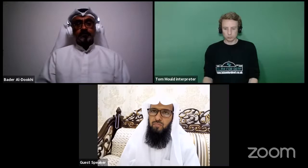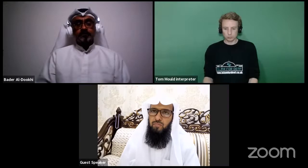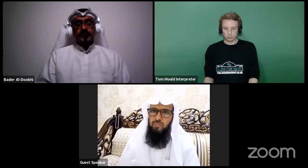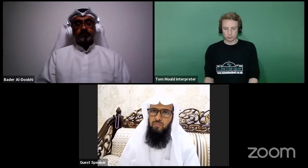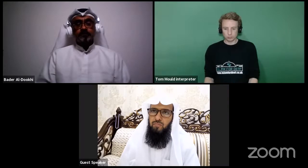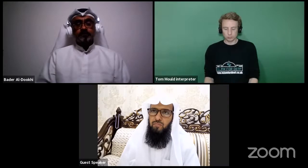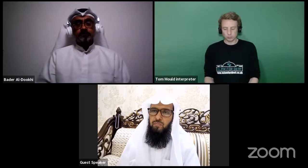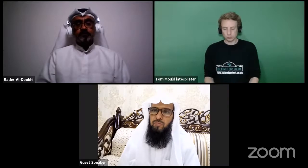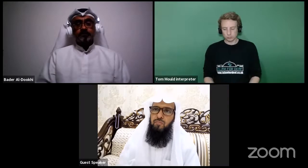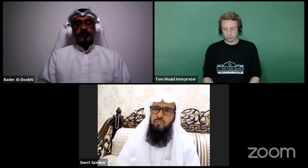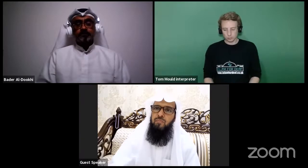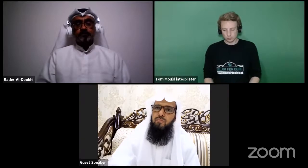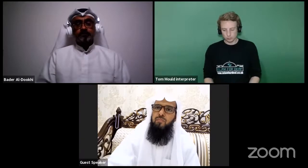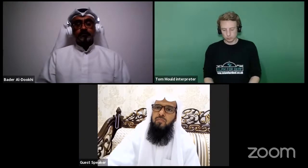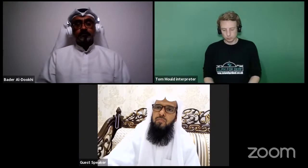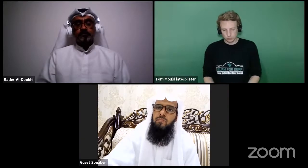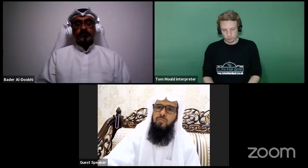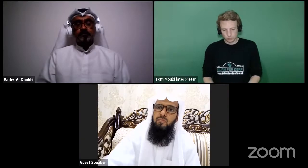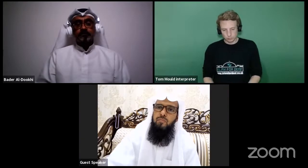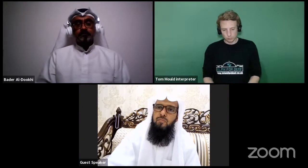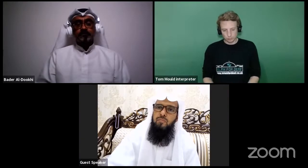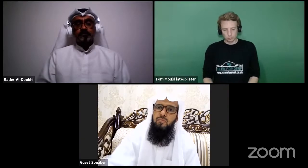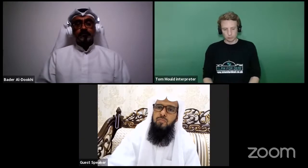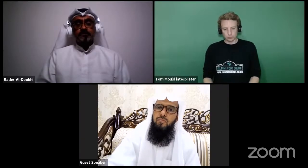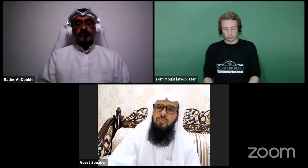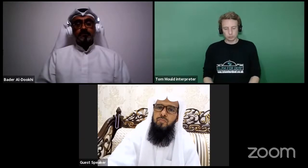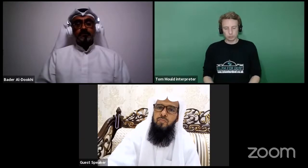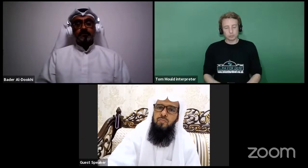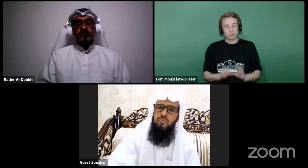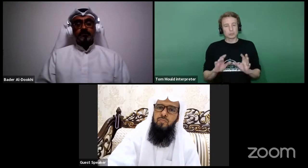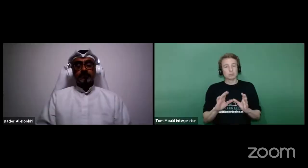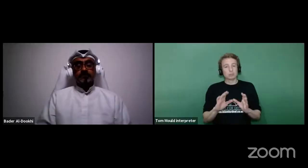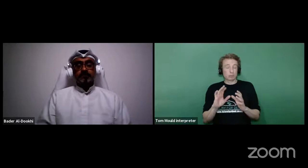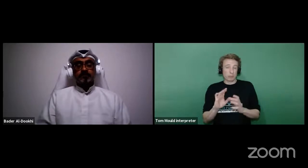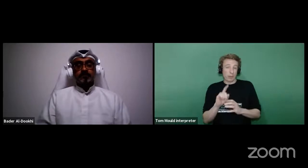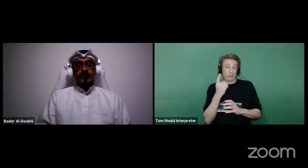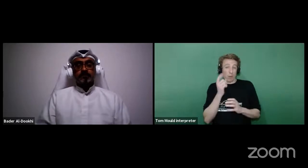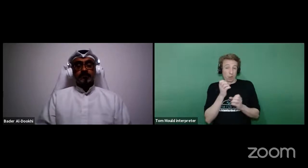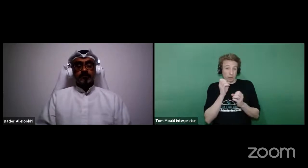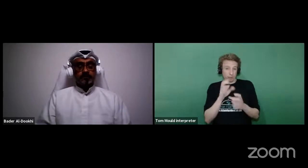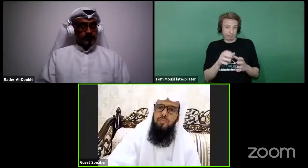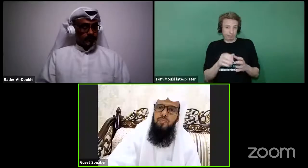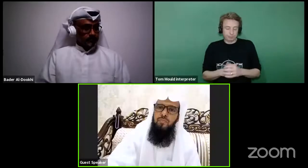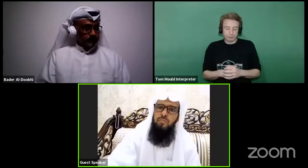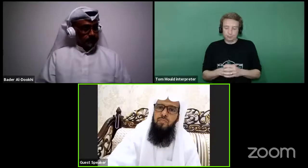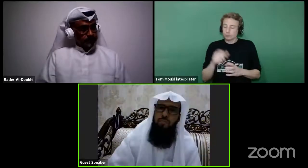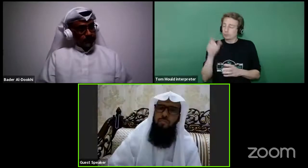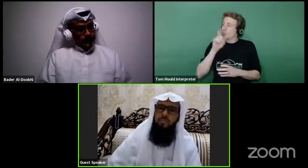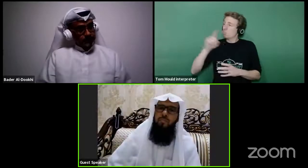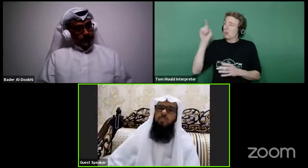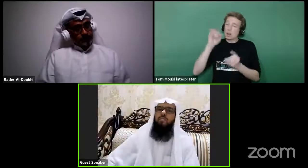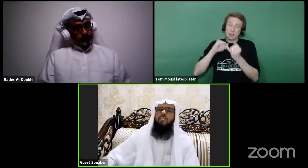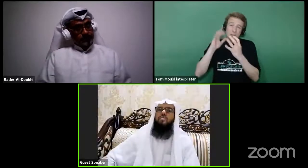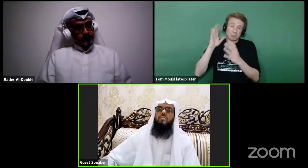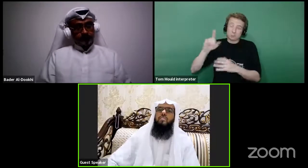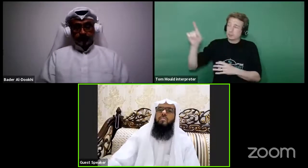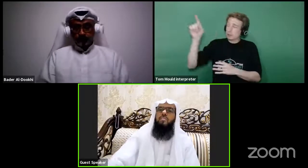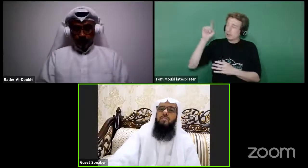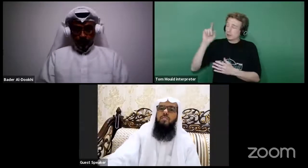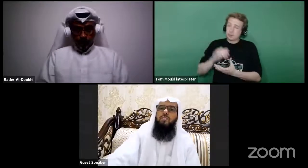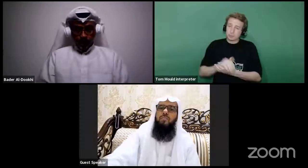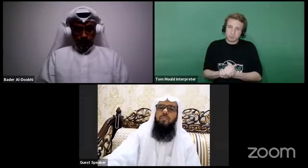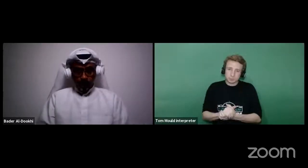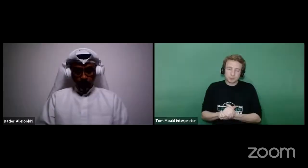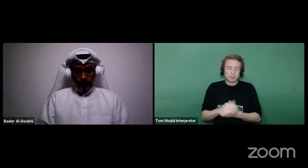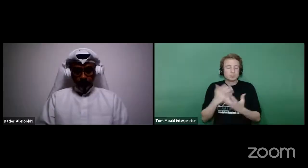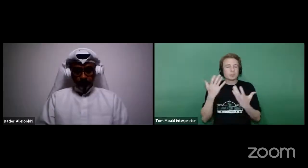So the first of these is that Allah subhanahu wa ta'ala has made fasting obligatory for a